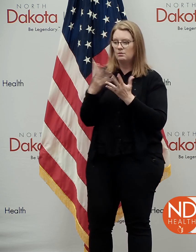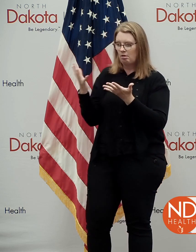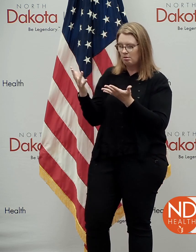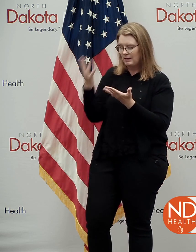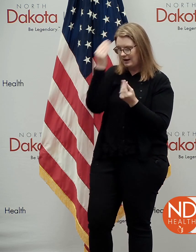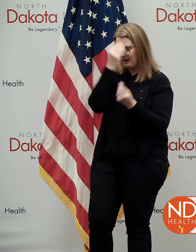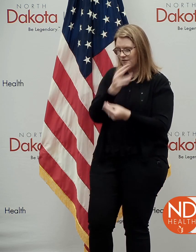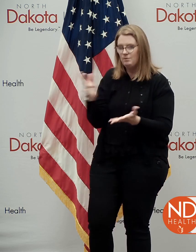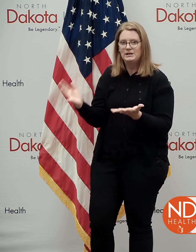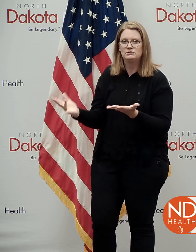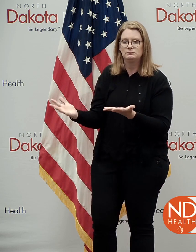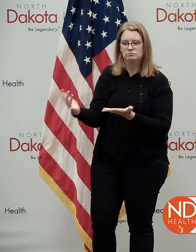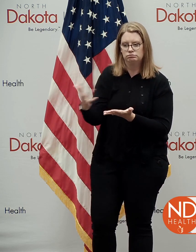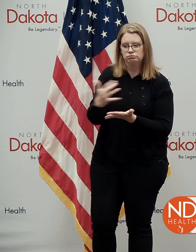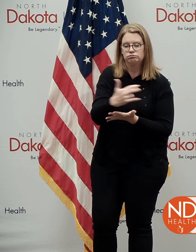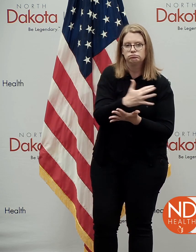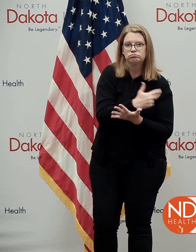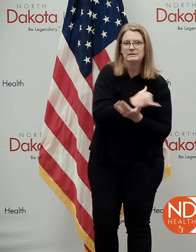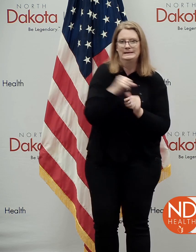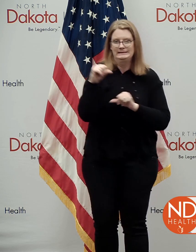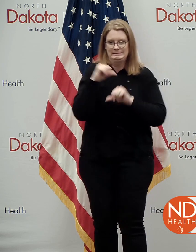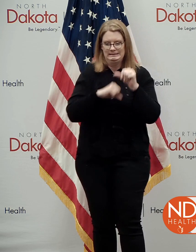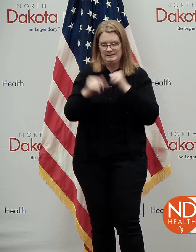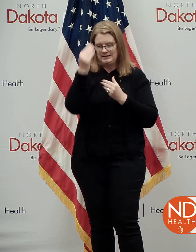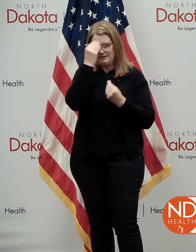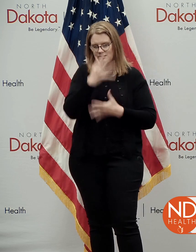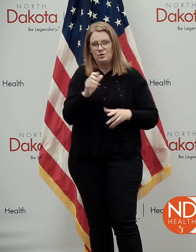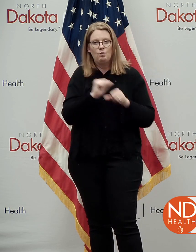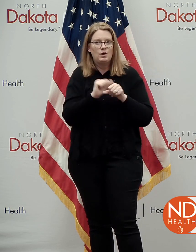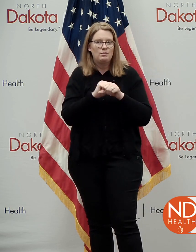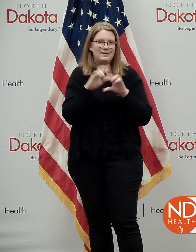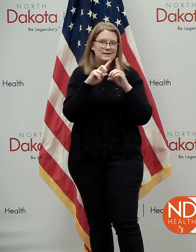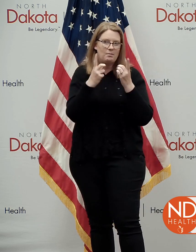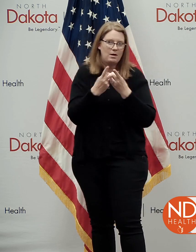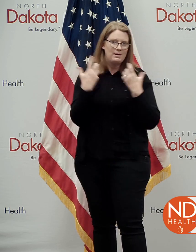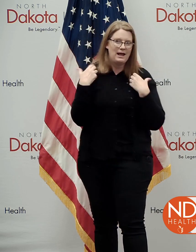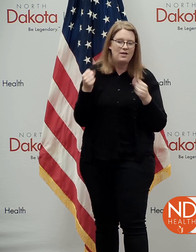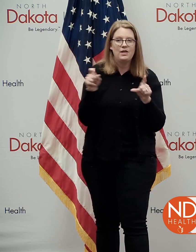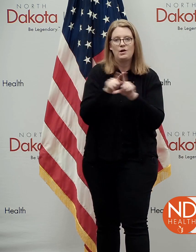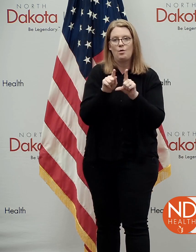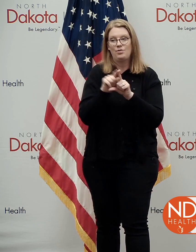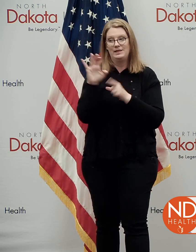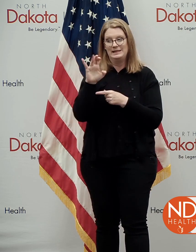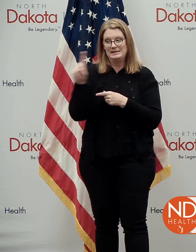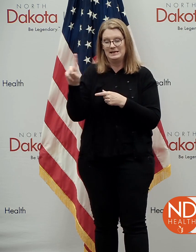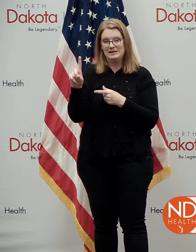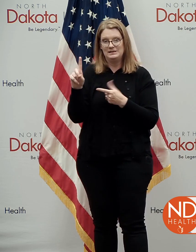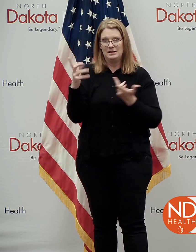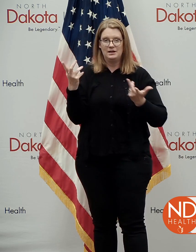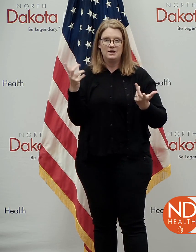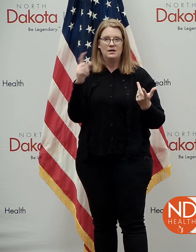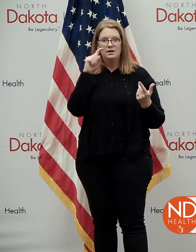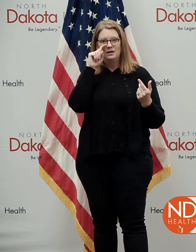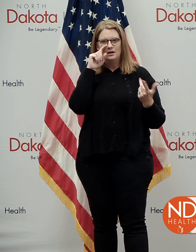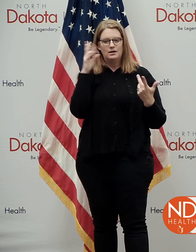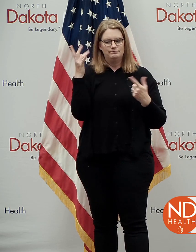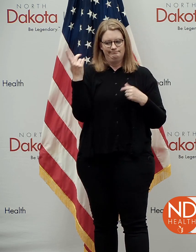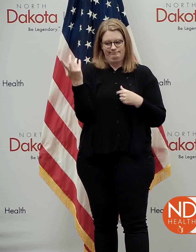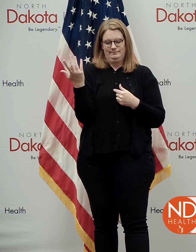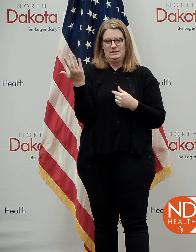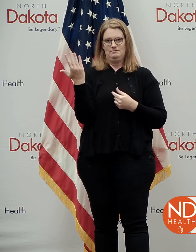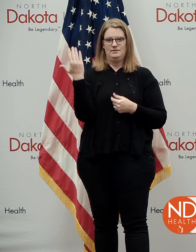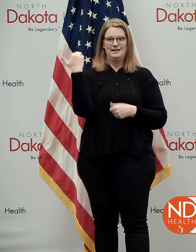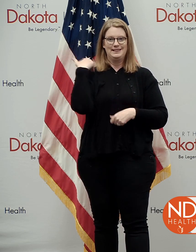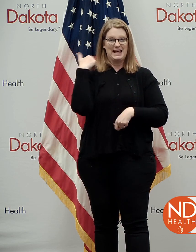and gathering more scientific data, working more closely with our Department of Health and CDC as they work. And again, even since the last